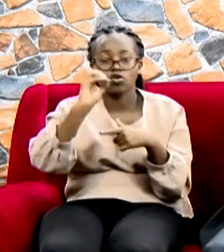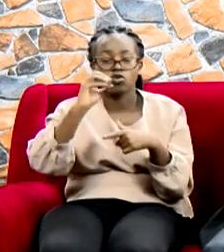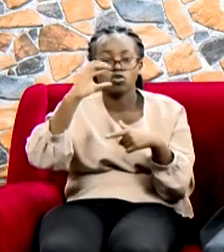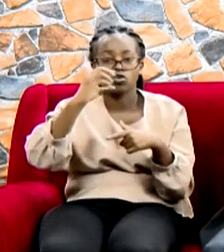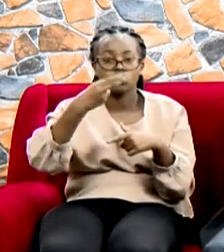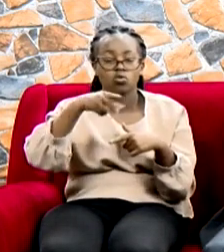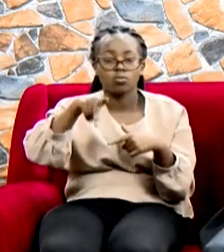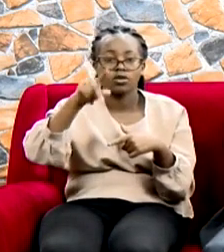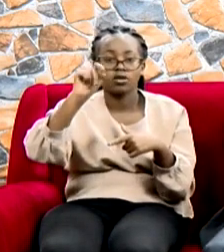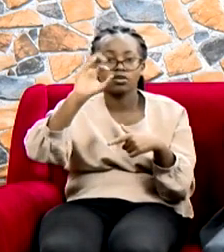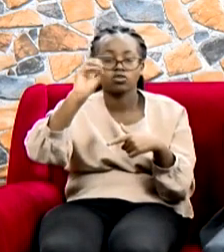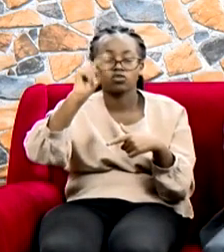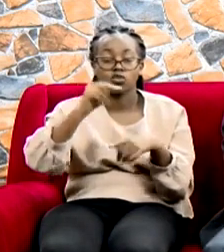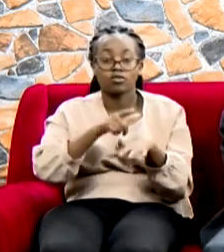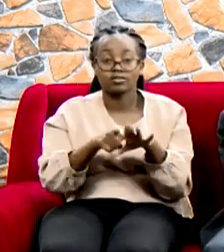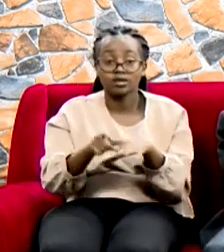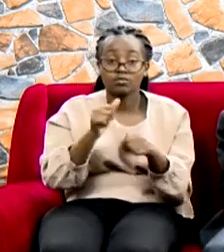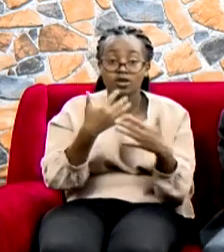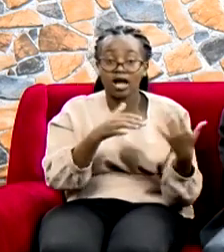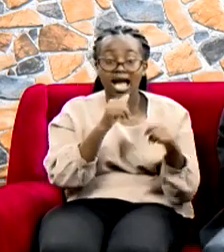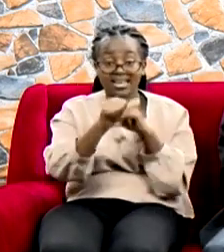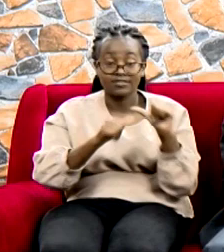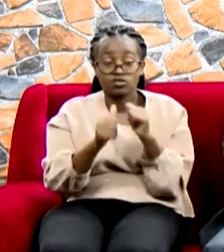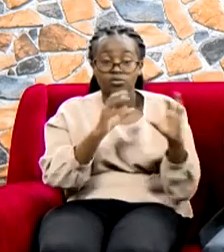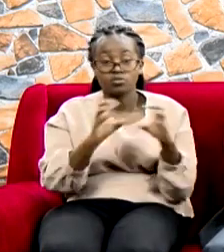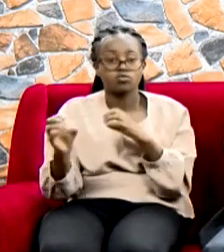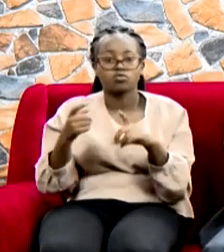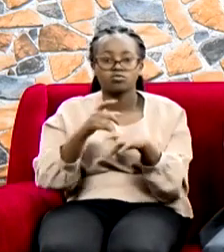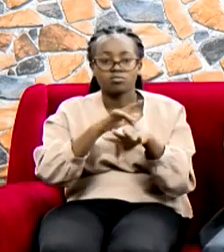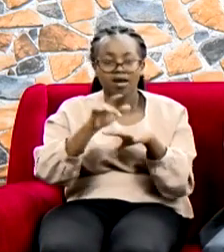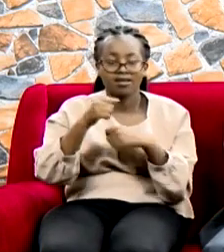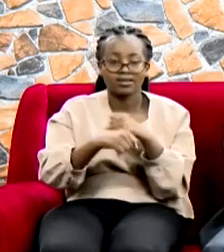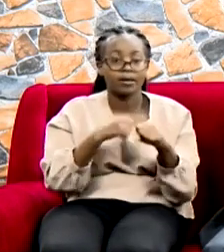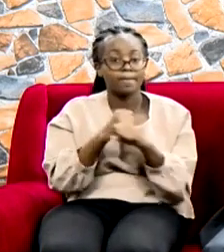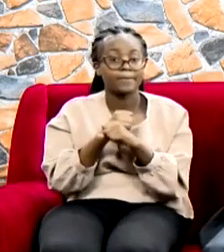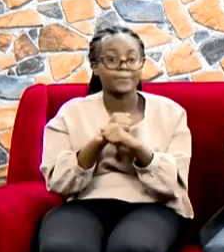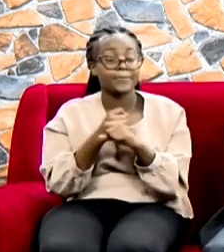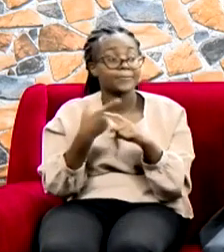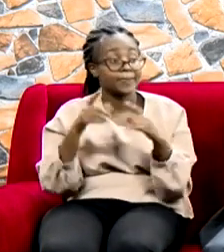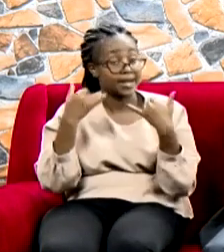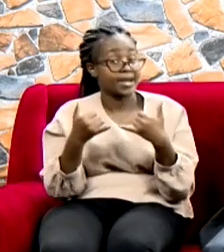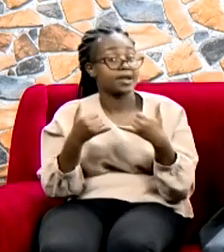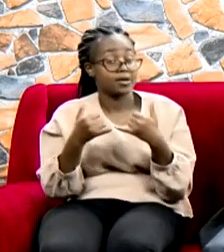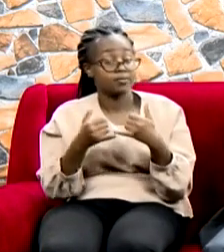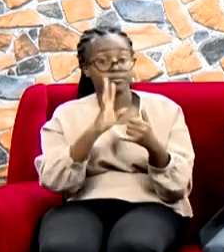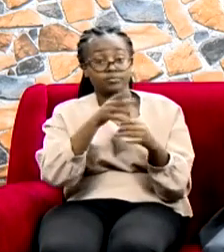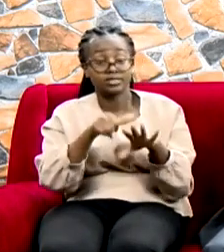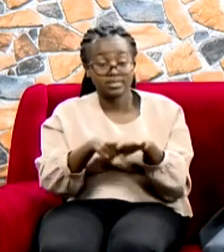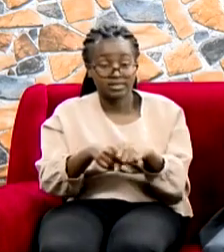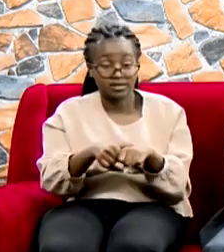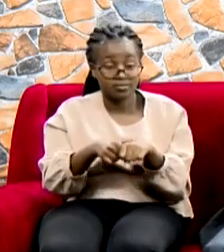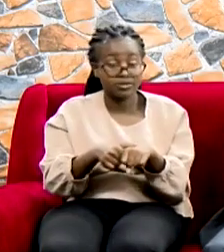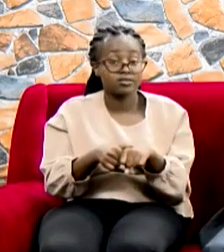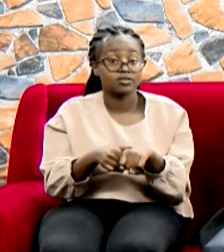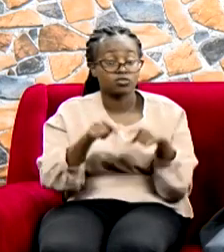to come up with lots of activities that you'll be able to do from that early age. Okay. But now that speech therapy is occupational